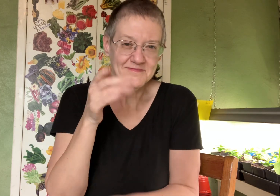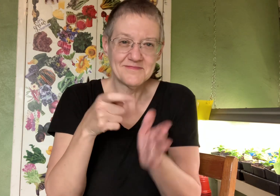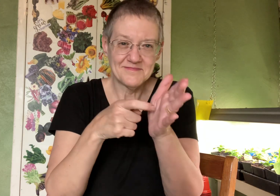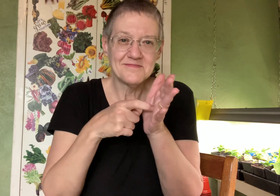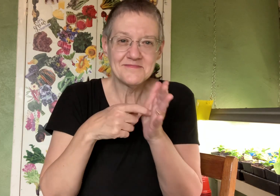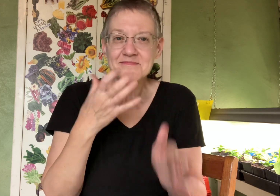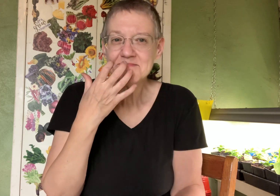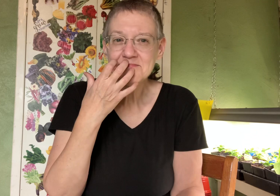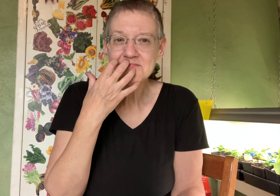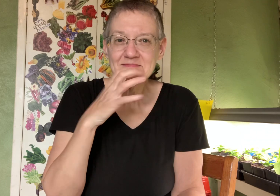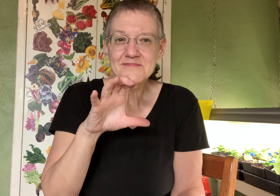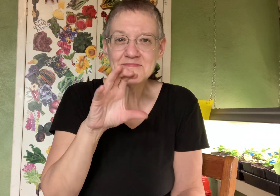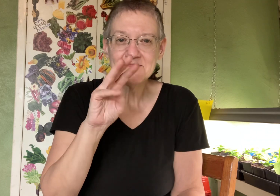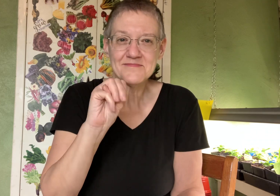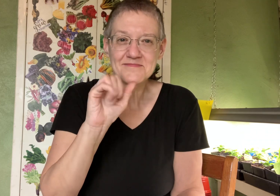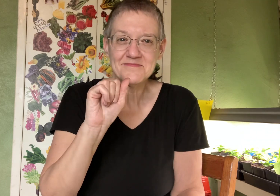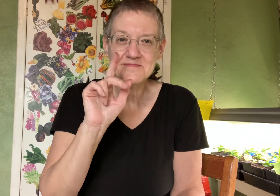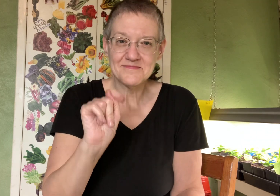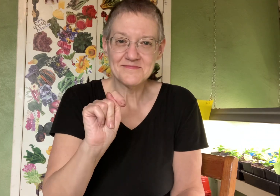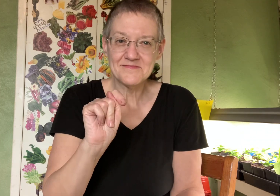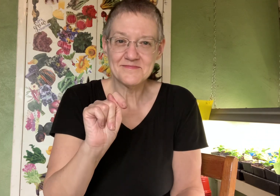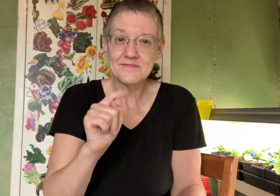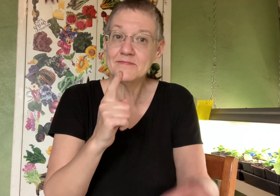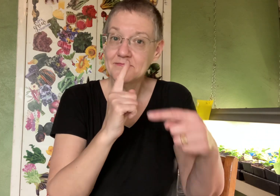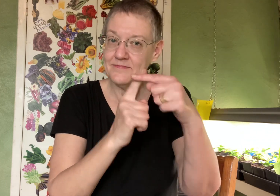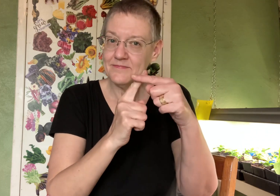in there, so I'm going to have to use a heat mat.